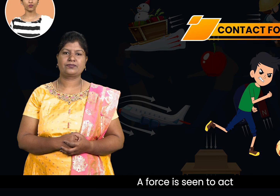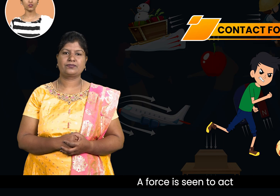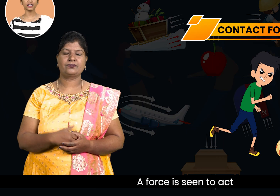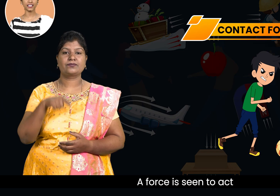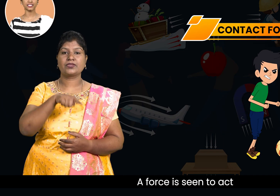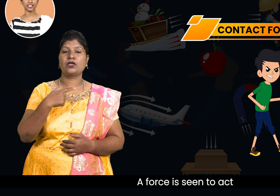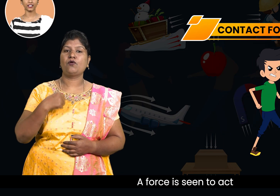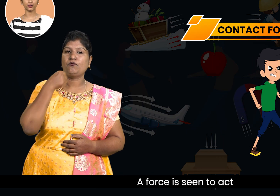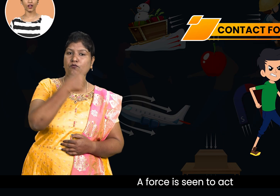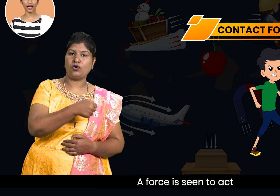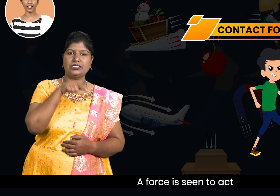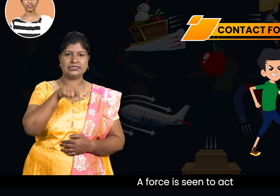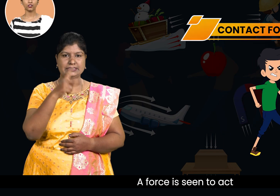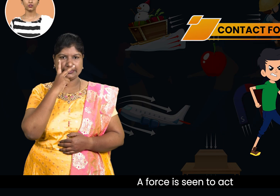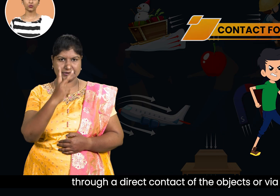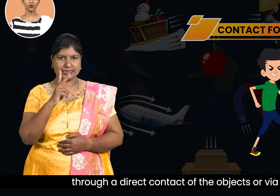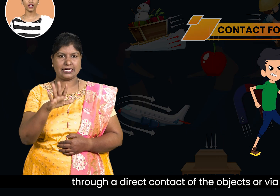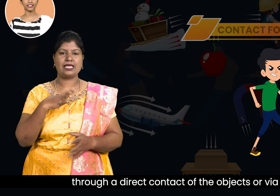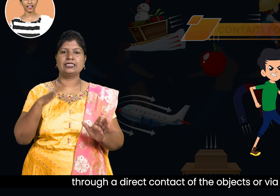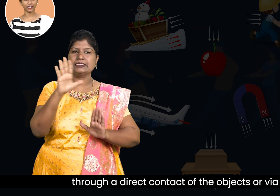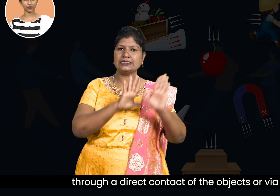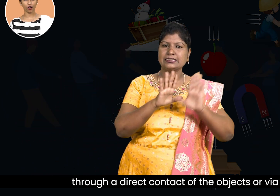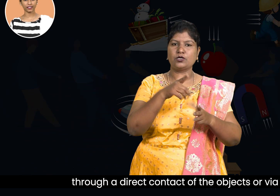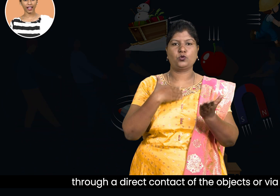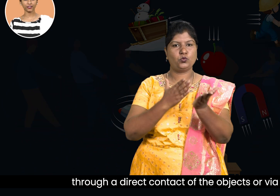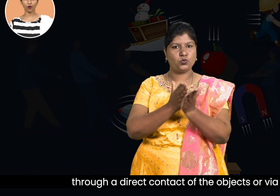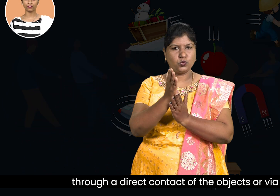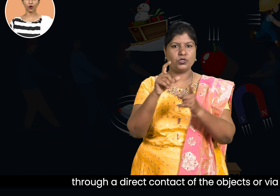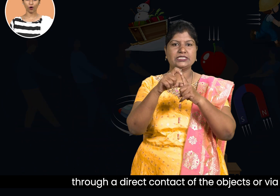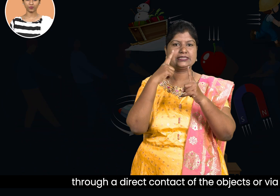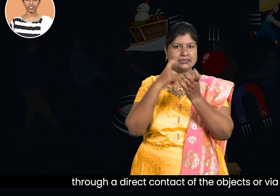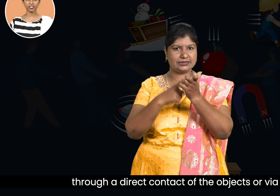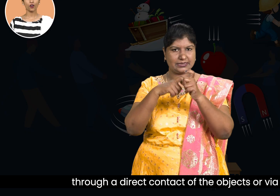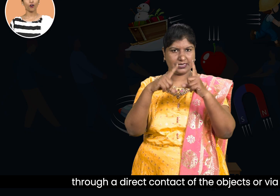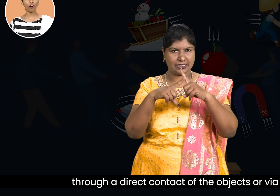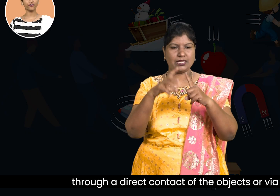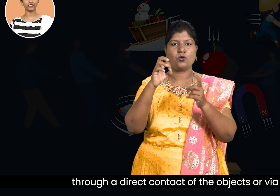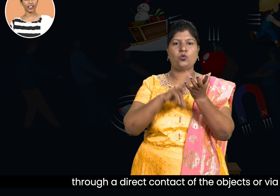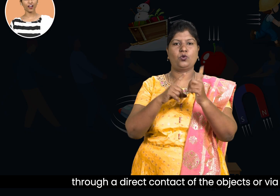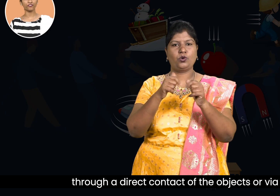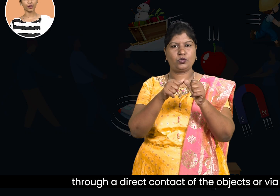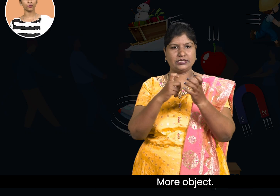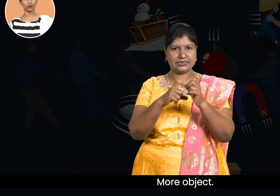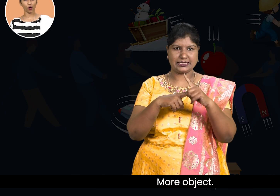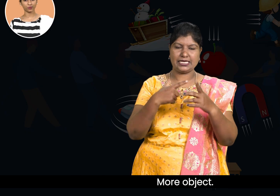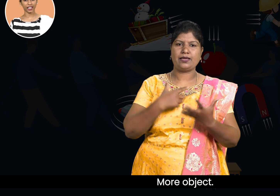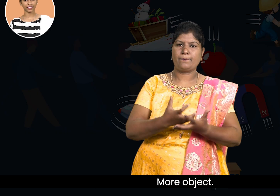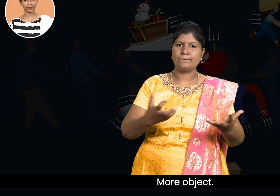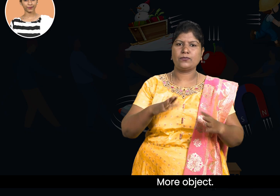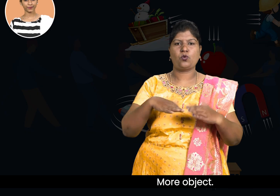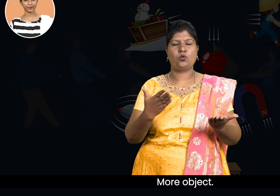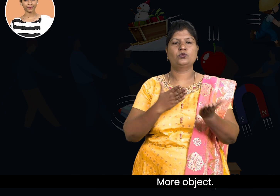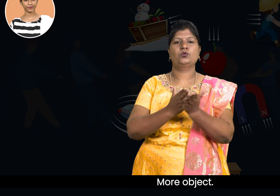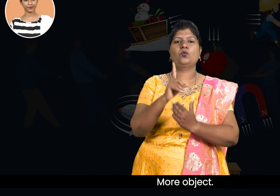A force is seen to act through a direct contact of the objects or via one more